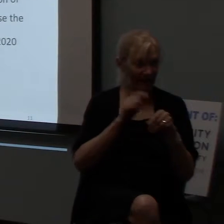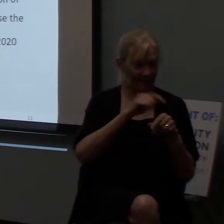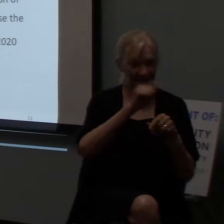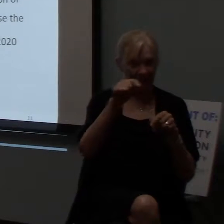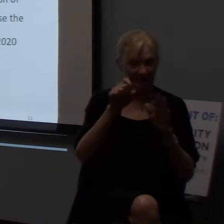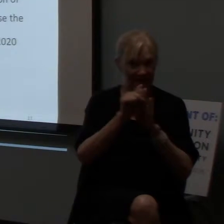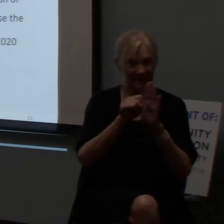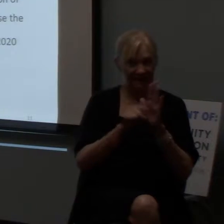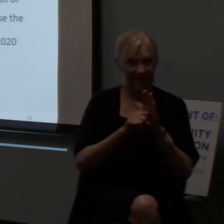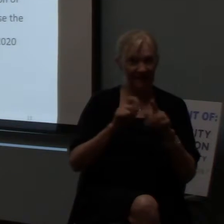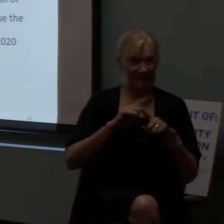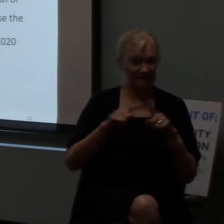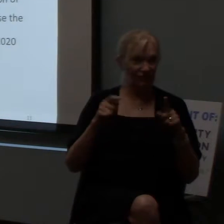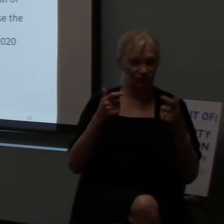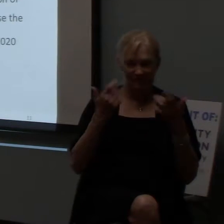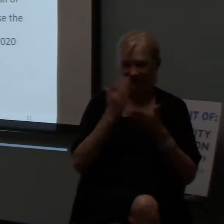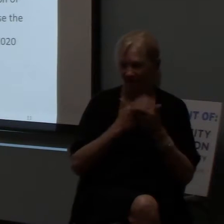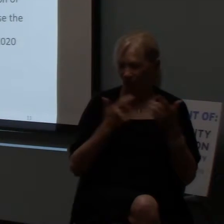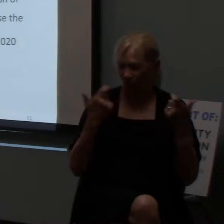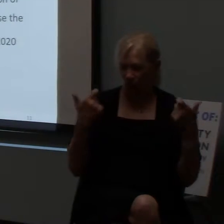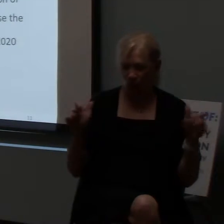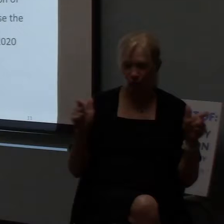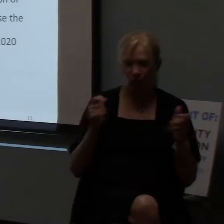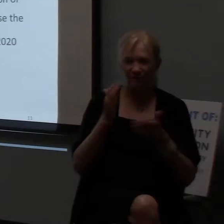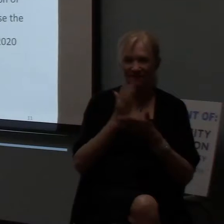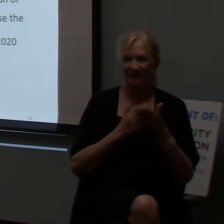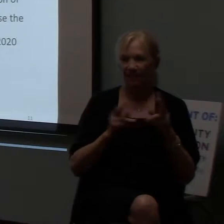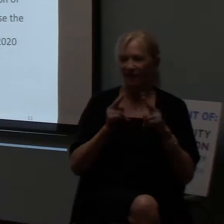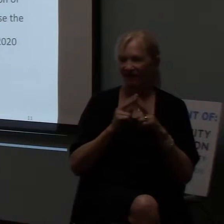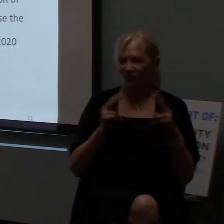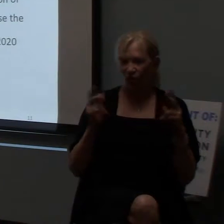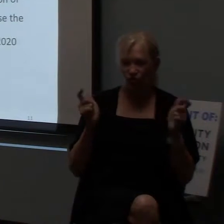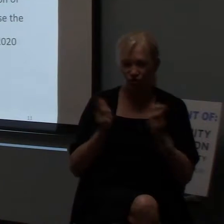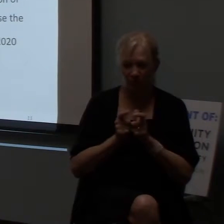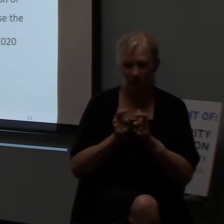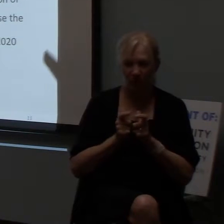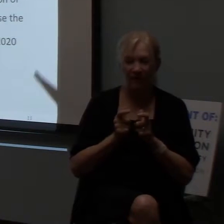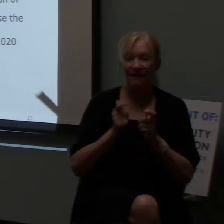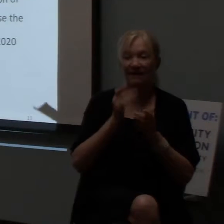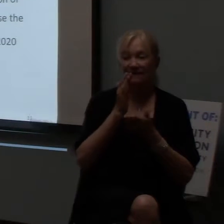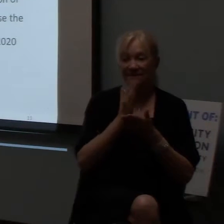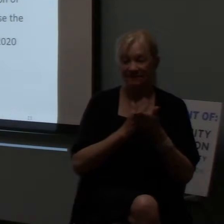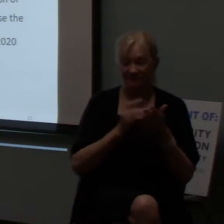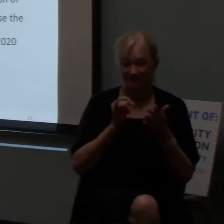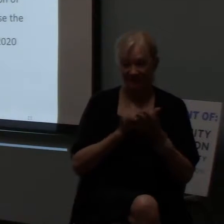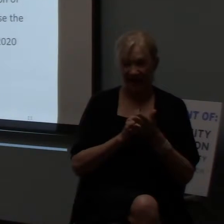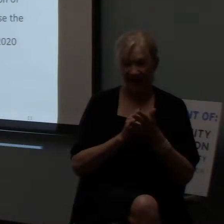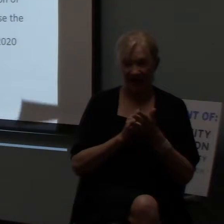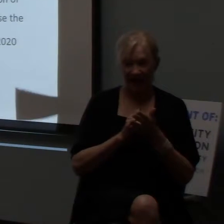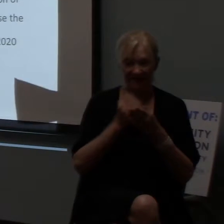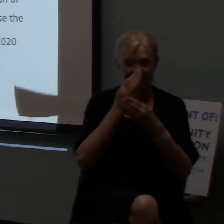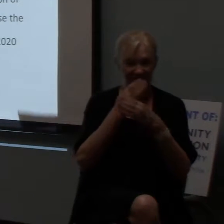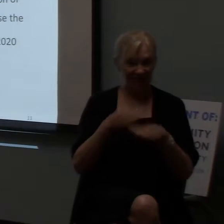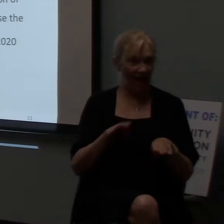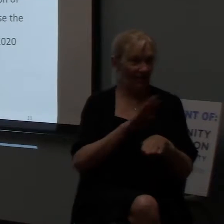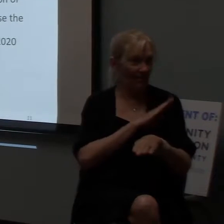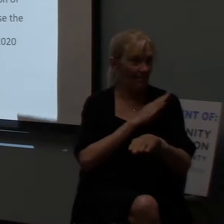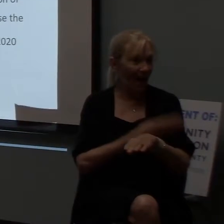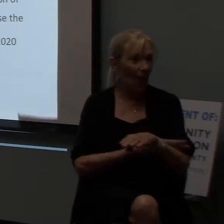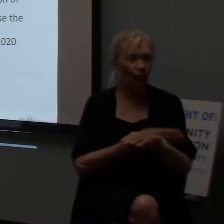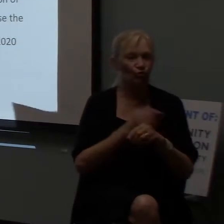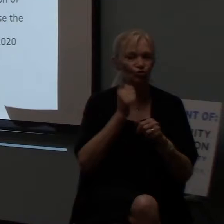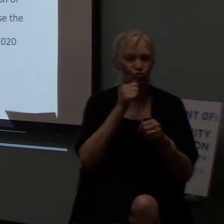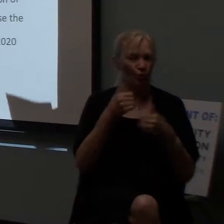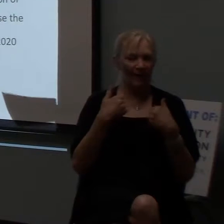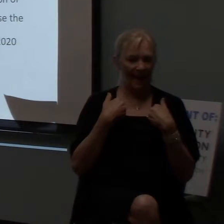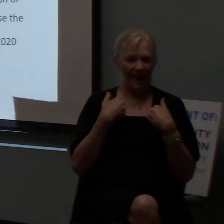terms of size. Some are huge and some are very tiny. And so I think some of the ones that divide power probably don't really have much